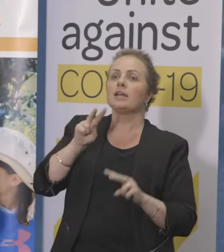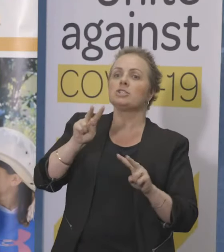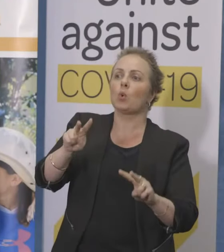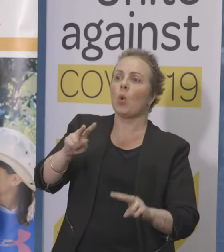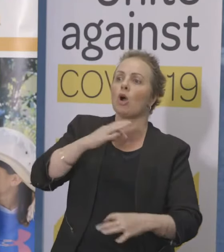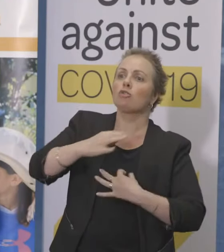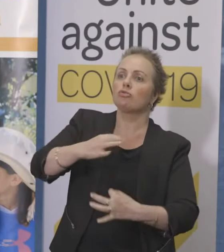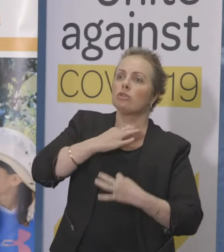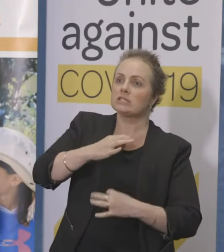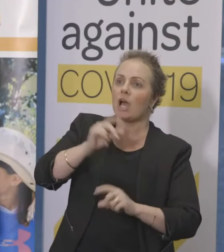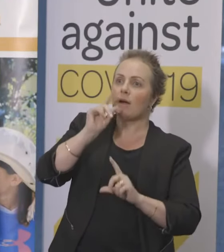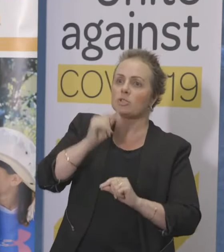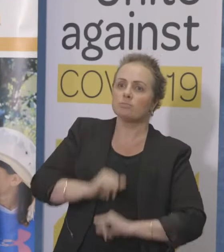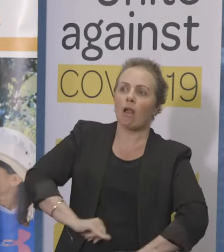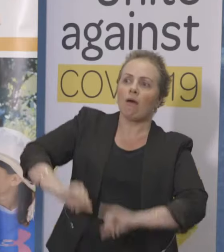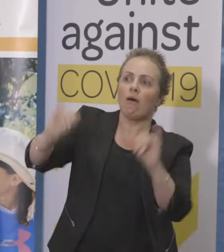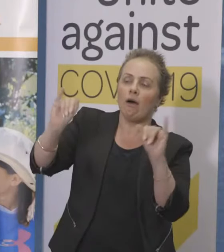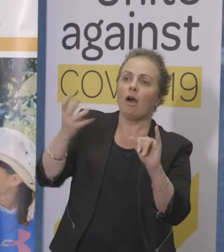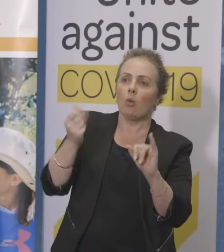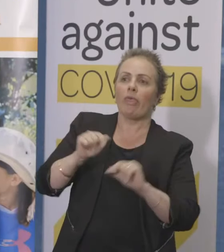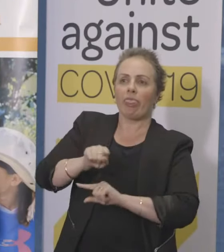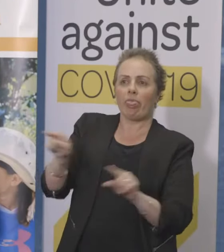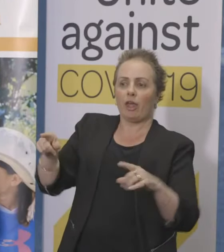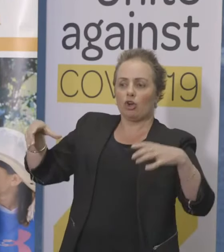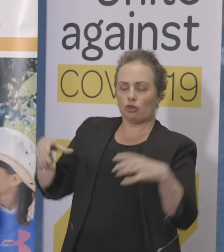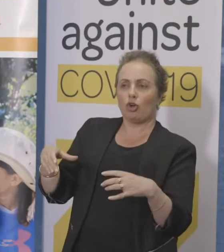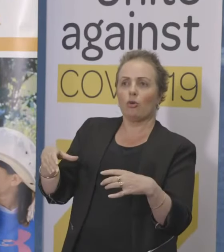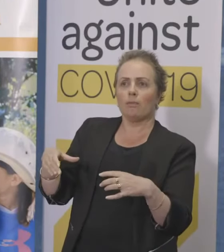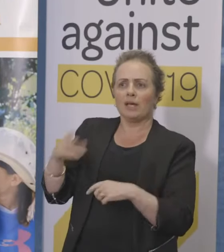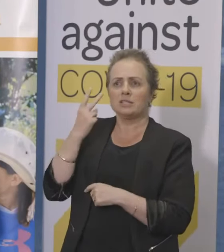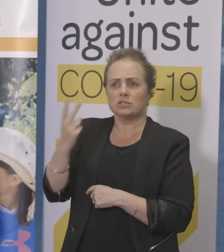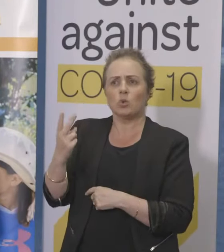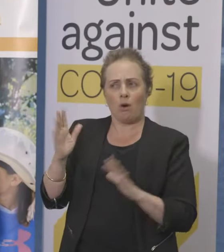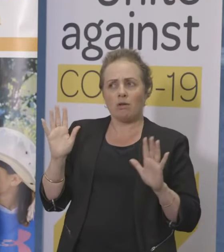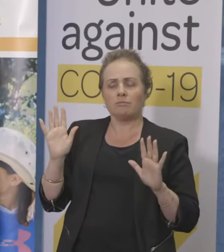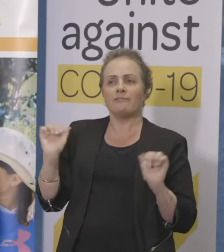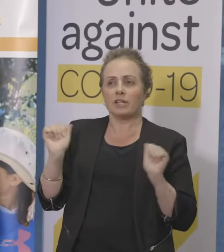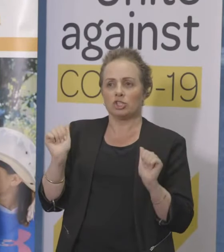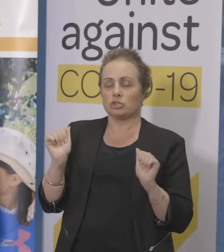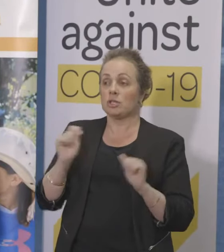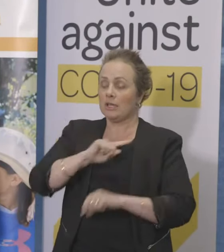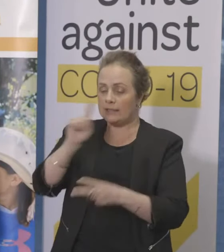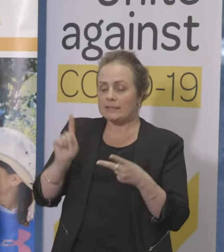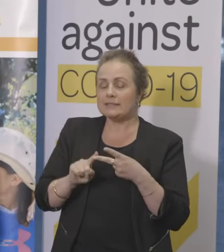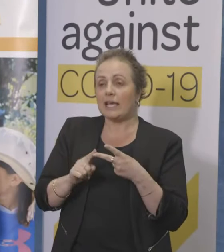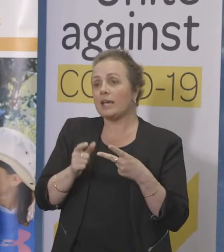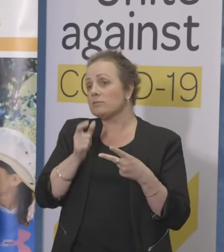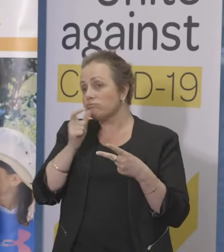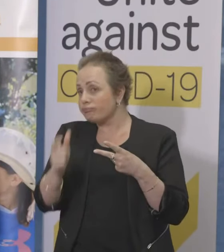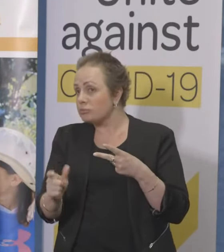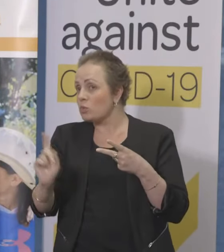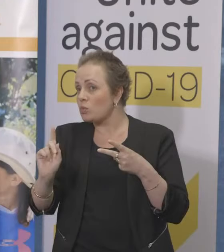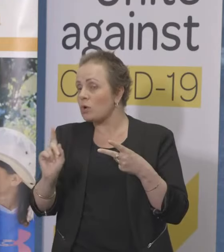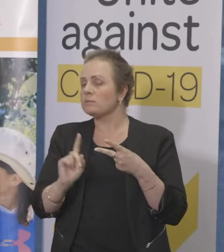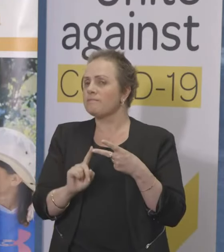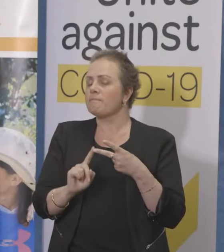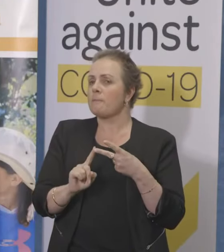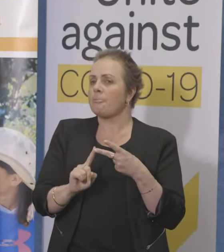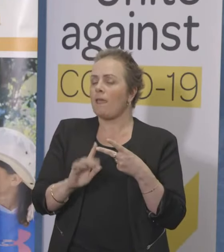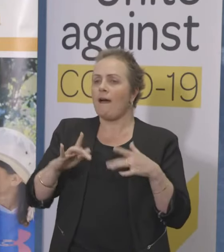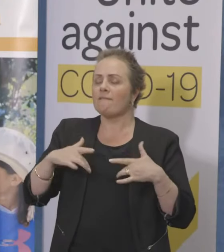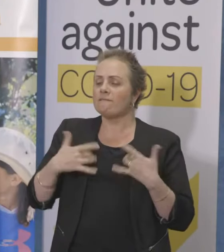potential impact it would have on these people. So that's the first comment I'd like to make. And second, I don't think that